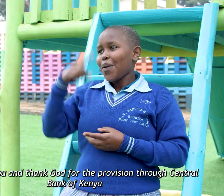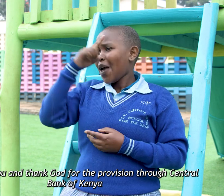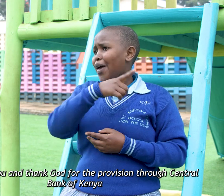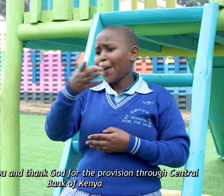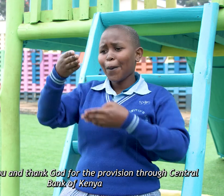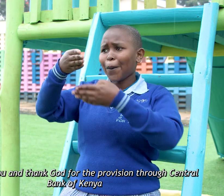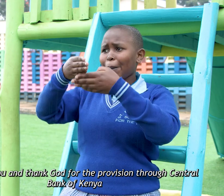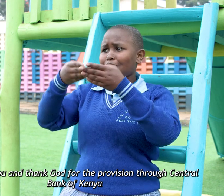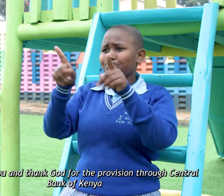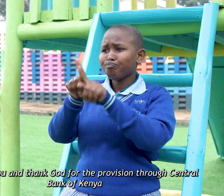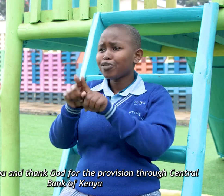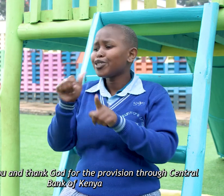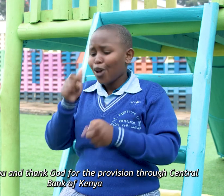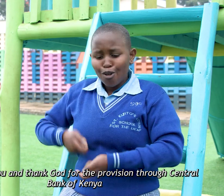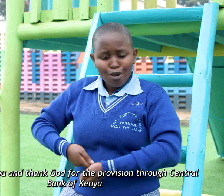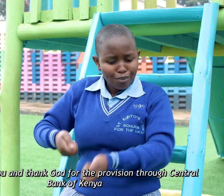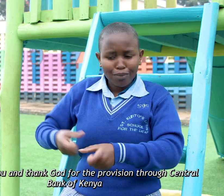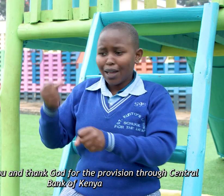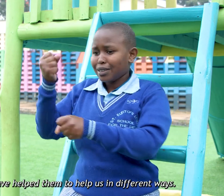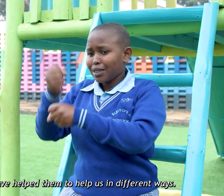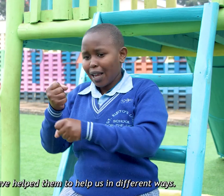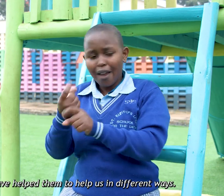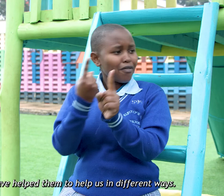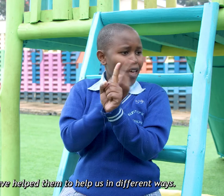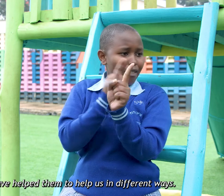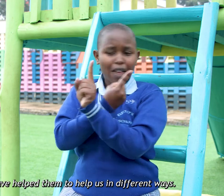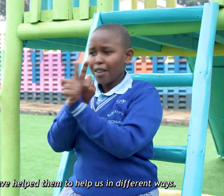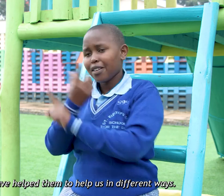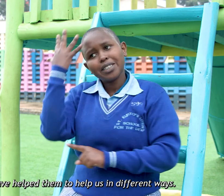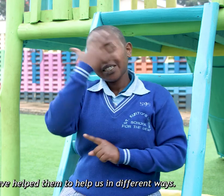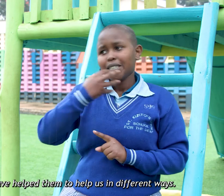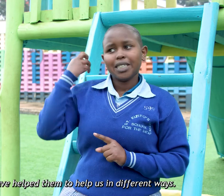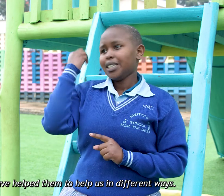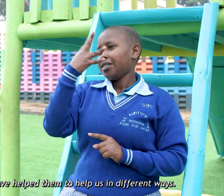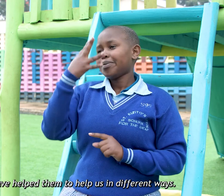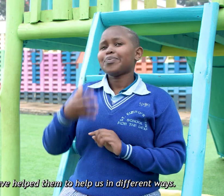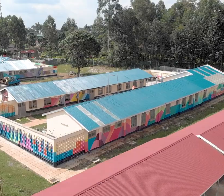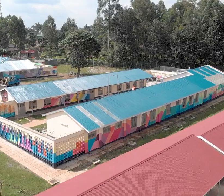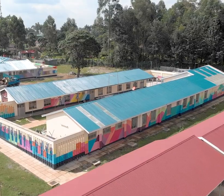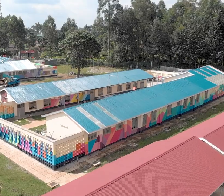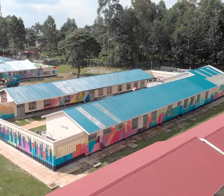provision through Central Bank of Kenya, who helped them, to help us in different ways.